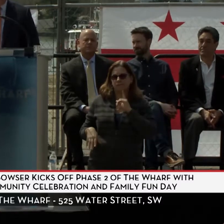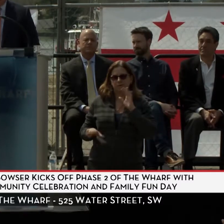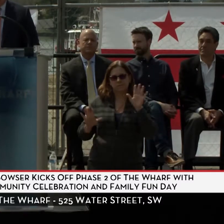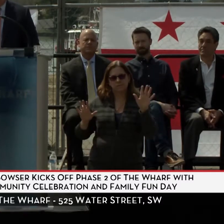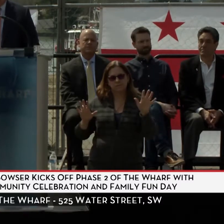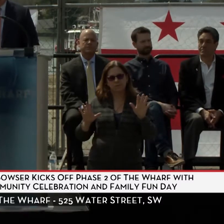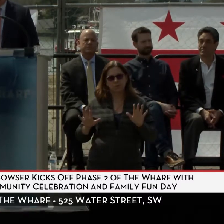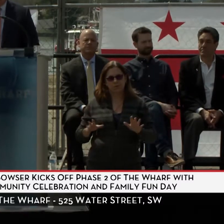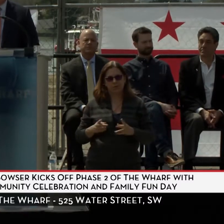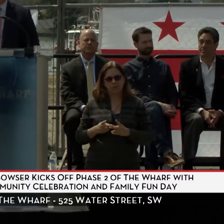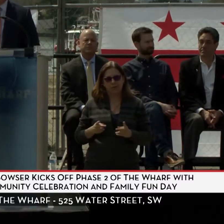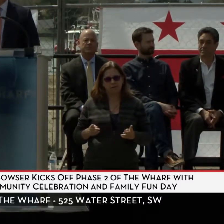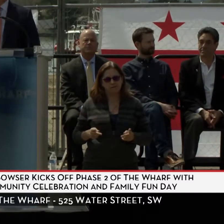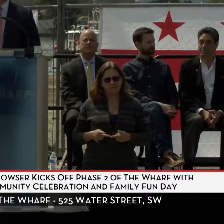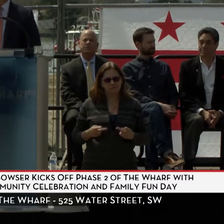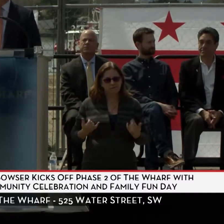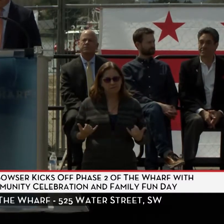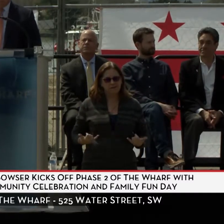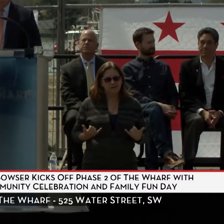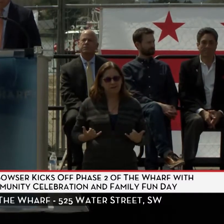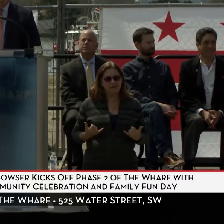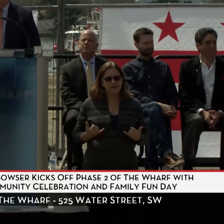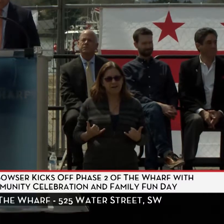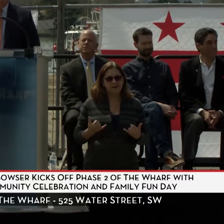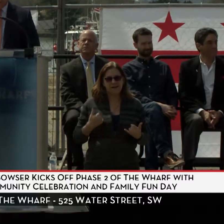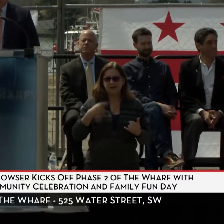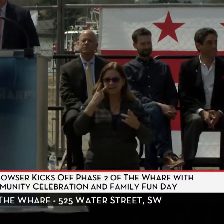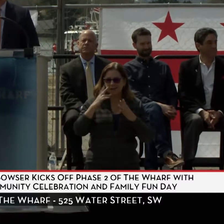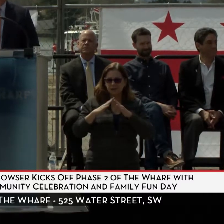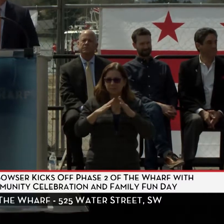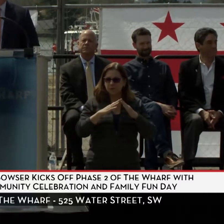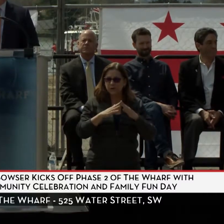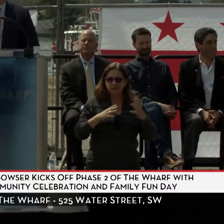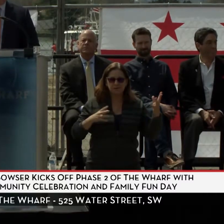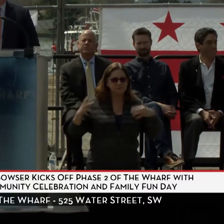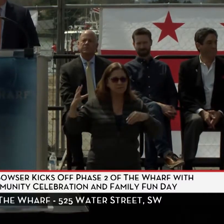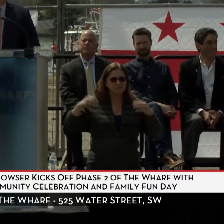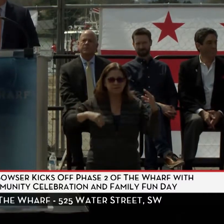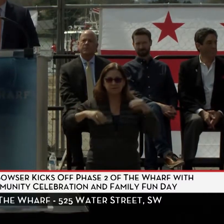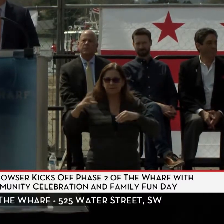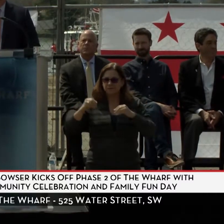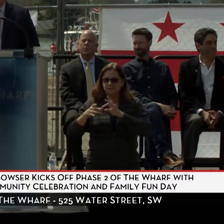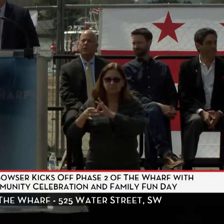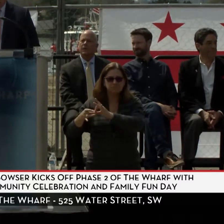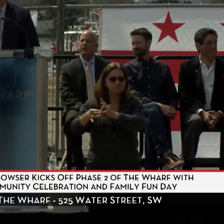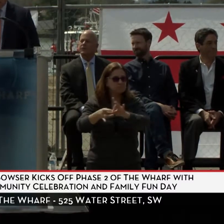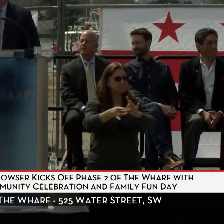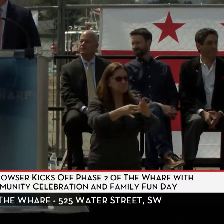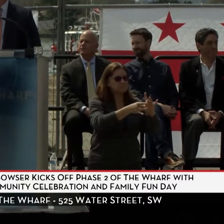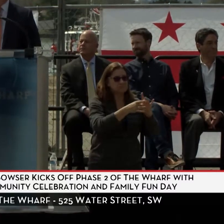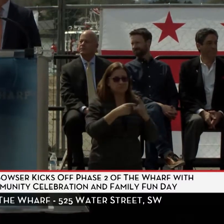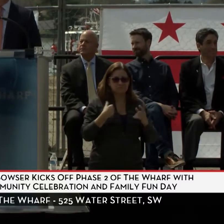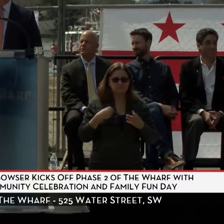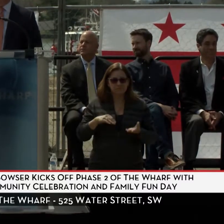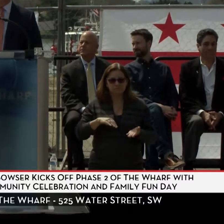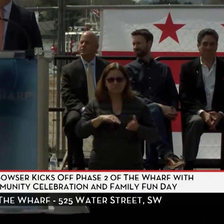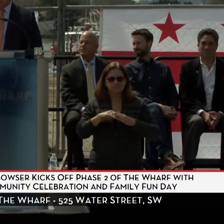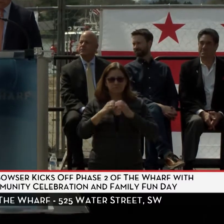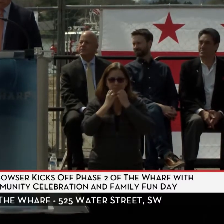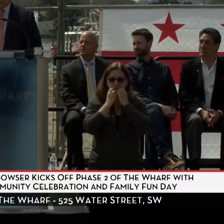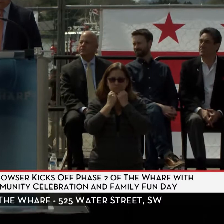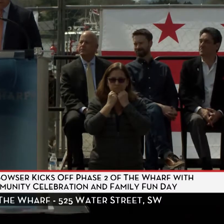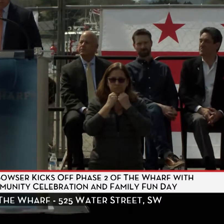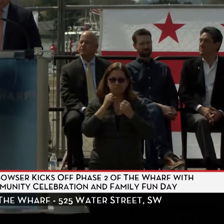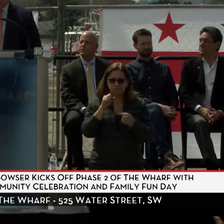It's incredibly gratifying to see the community and city embrace the Wharf. We see this when we're here every day, with or without